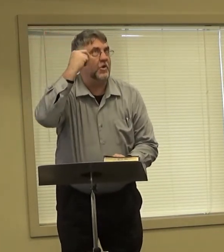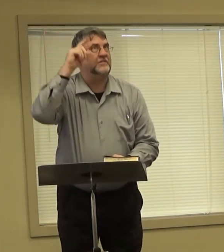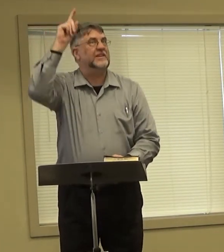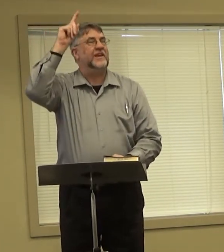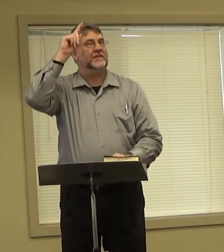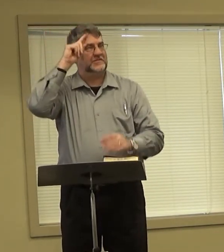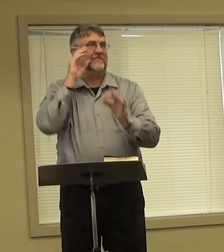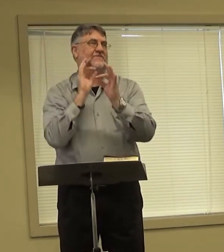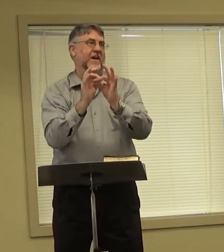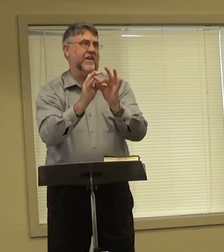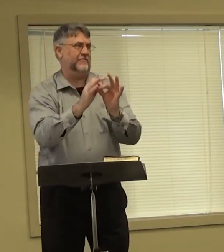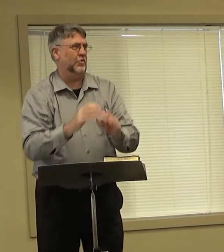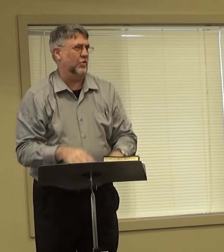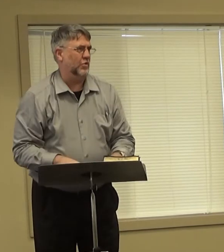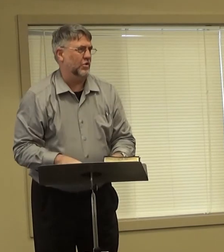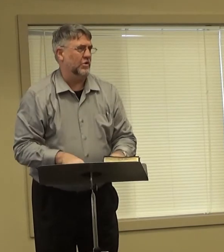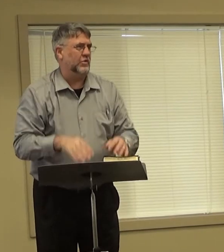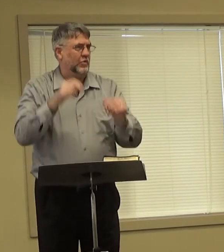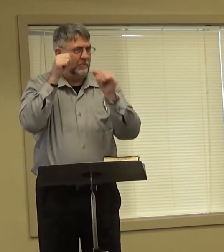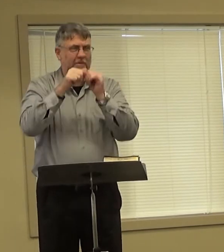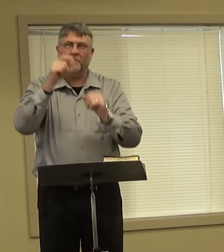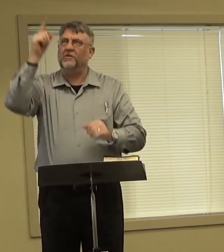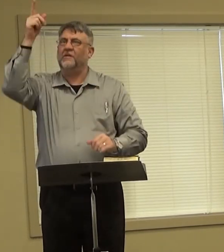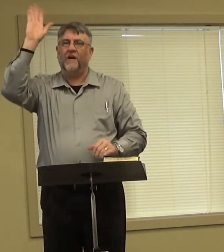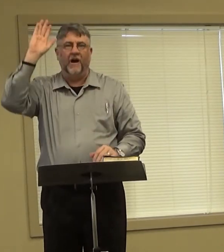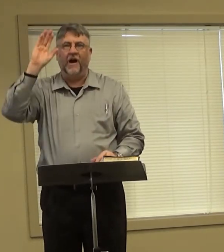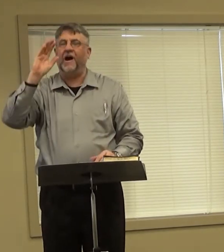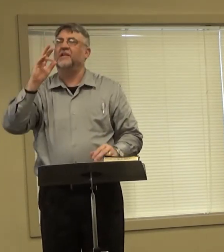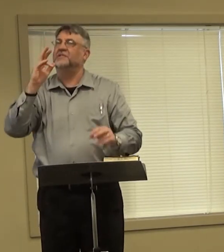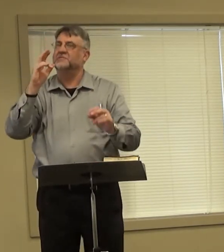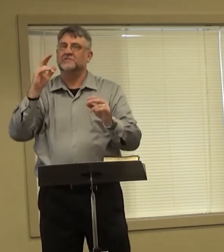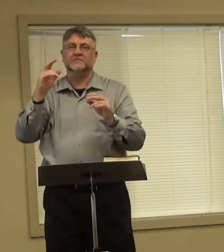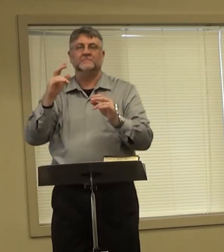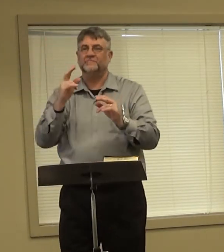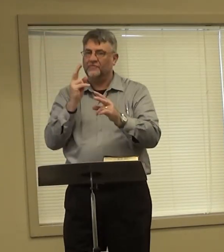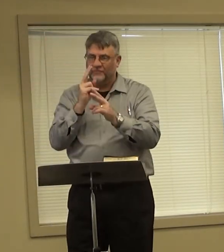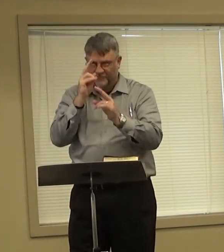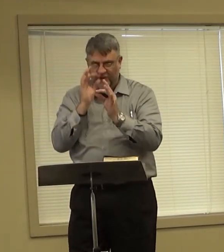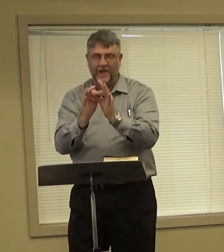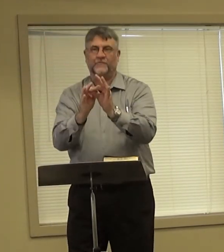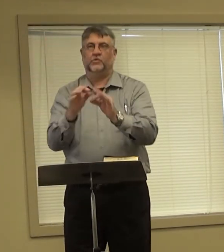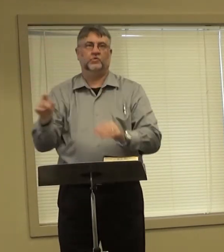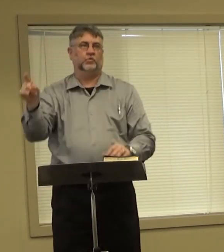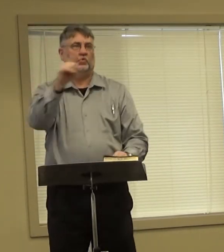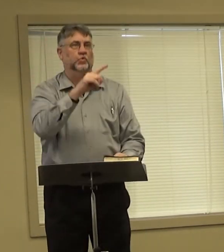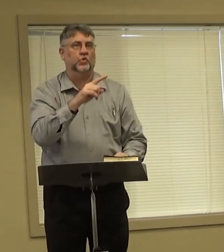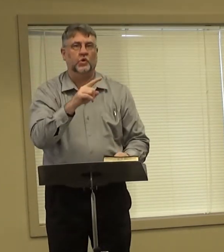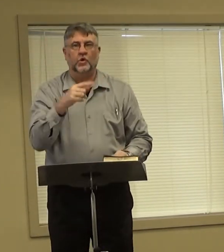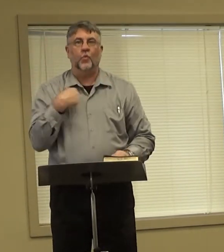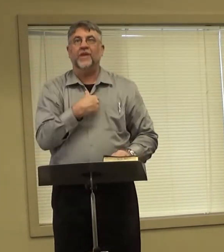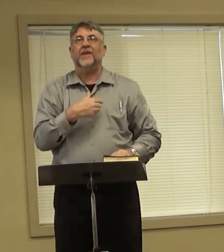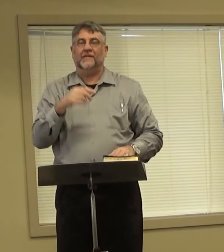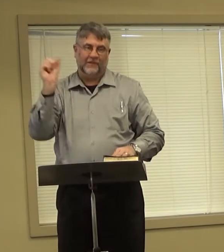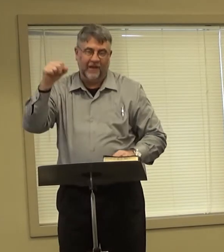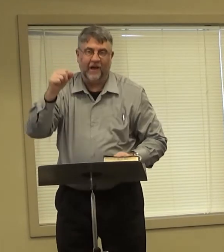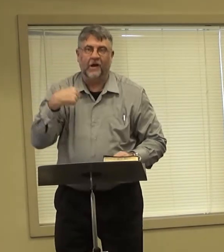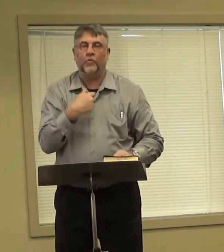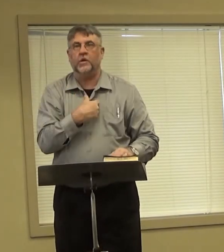must remember to stand for him, to keep our steadfastness, to be faithful to him, for he is faithful to